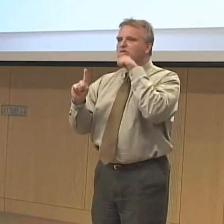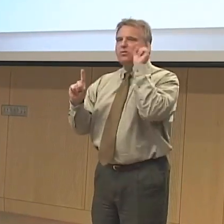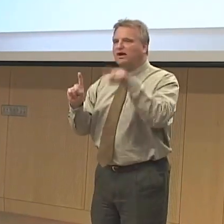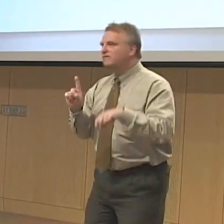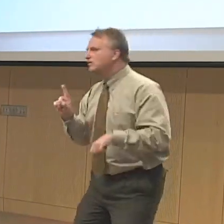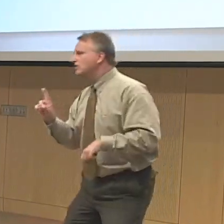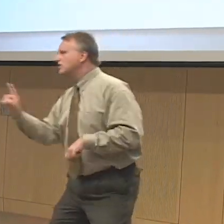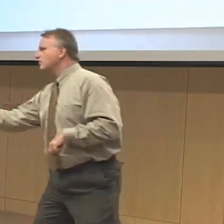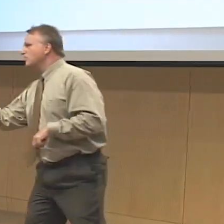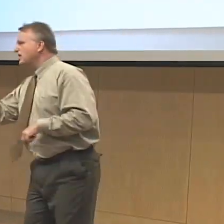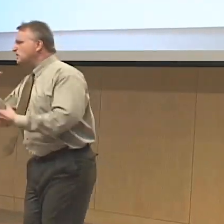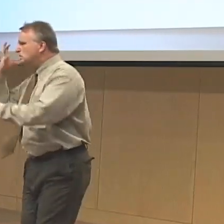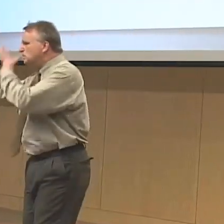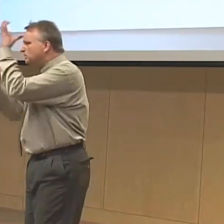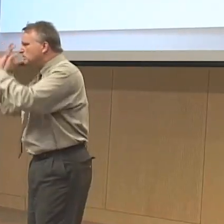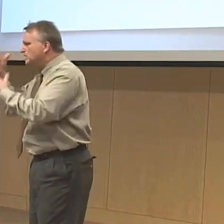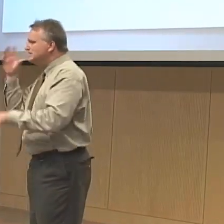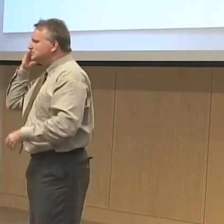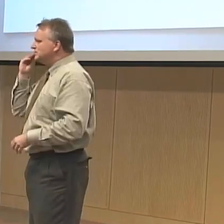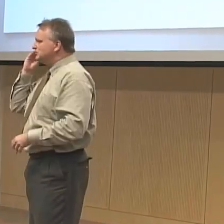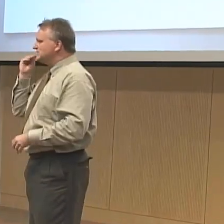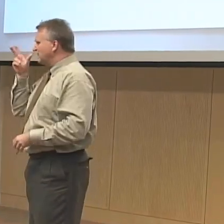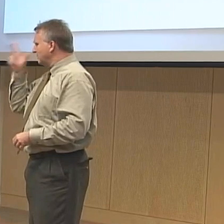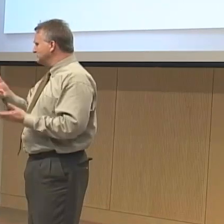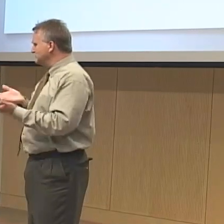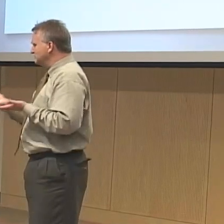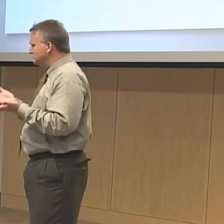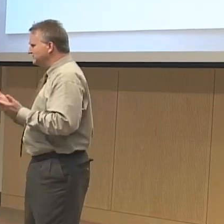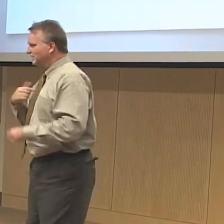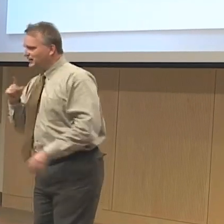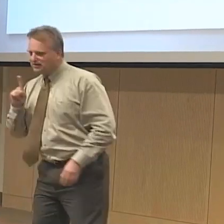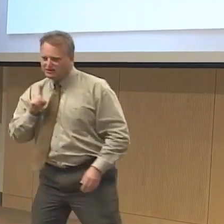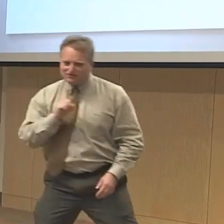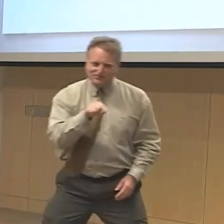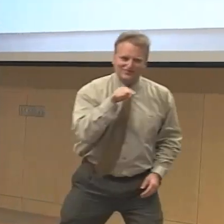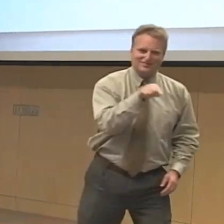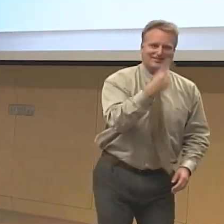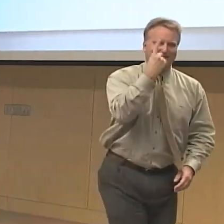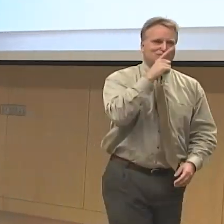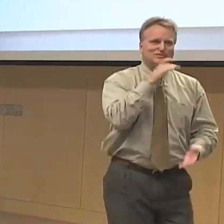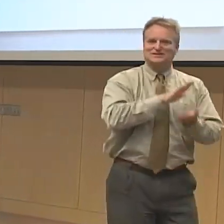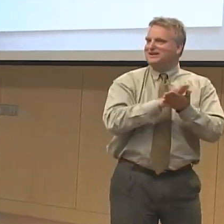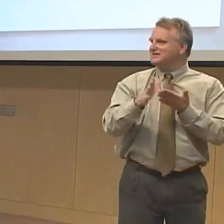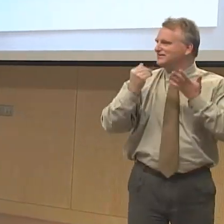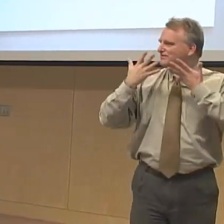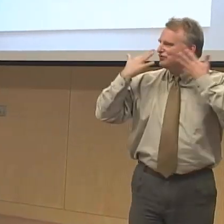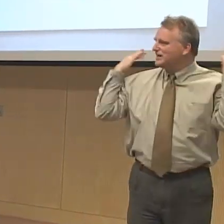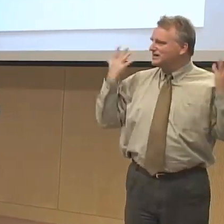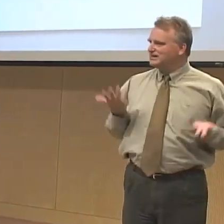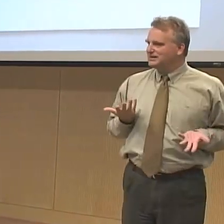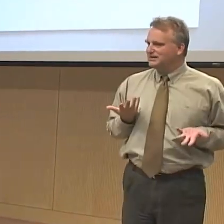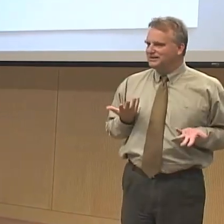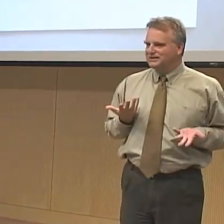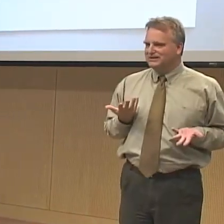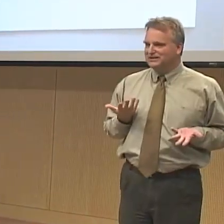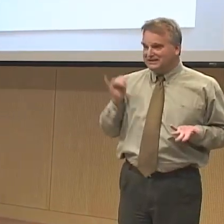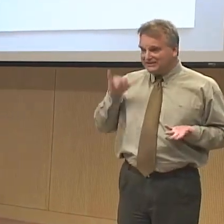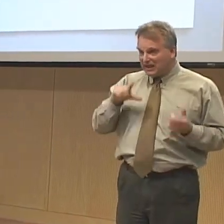information so that when you go to that same cafeteria, you avoid the grouchy person and you go to the friendly person to get